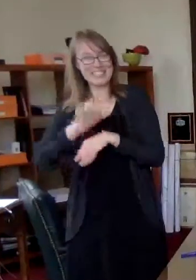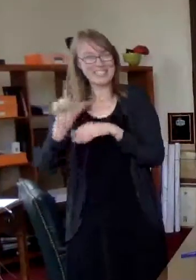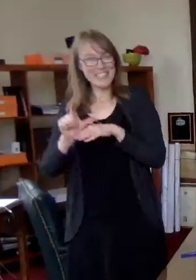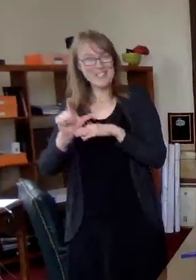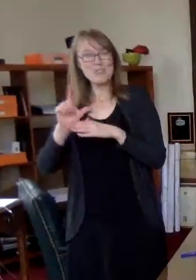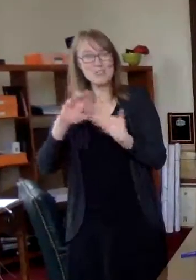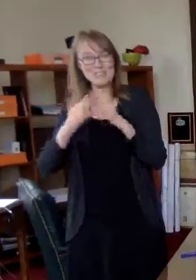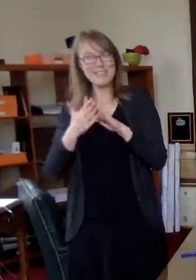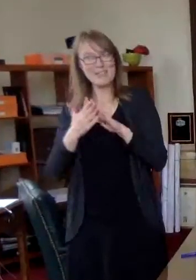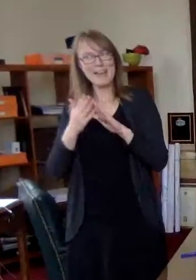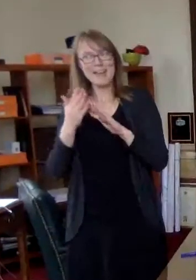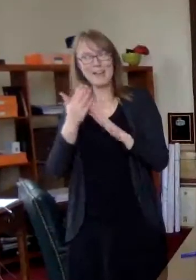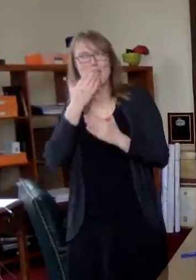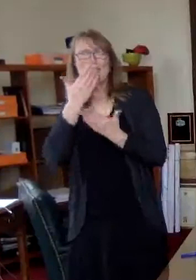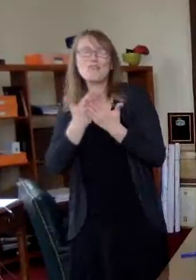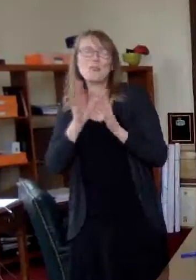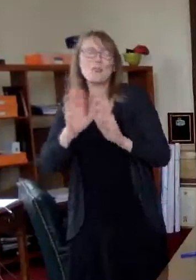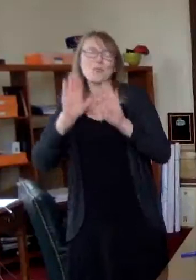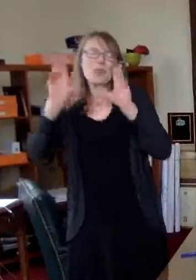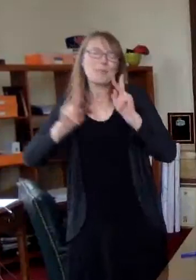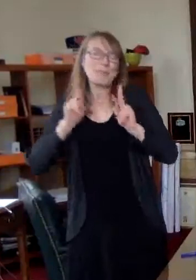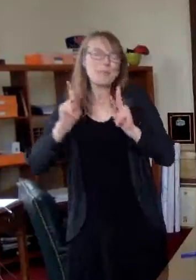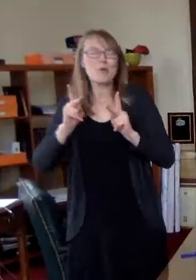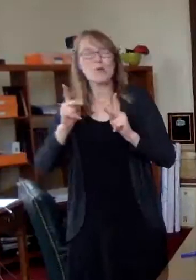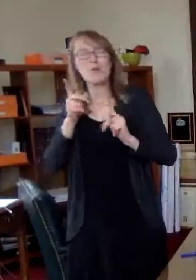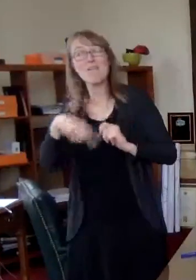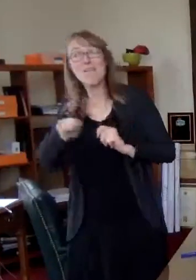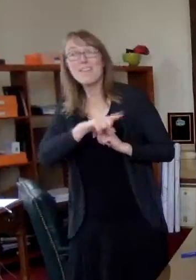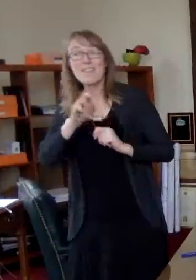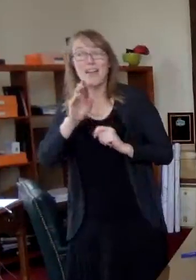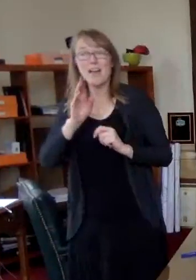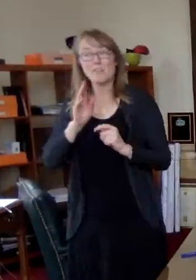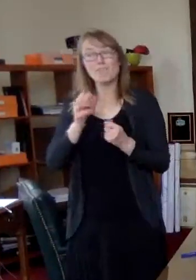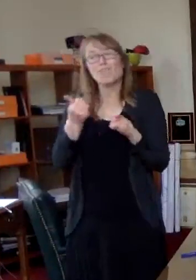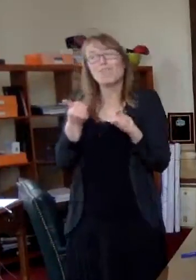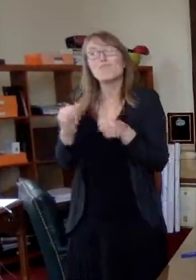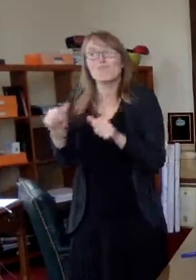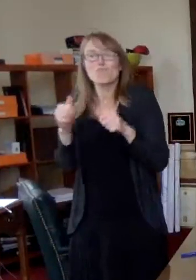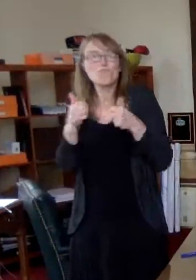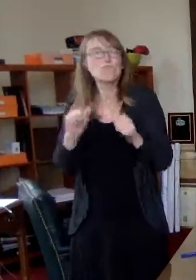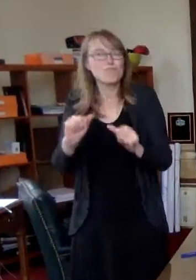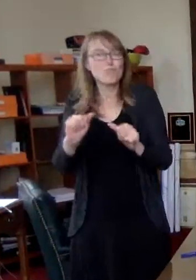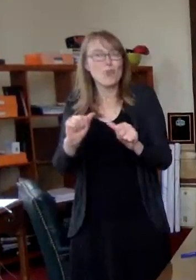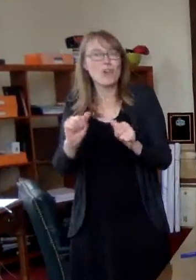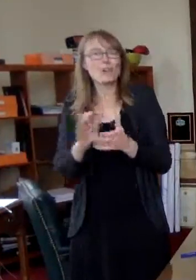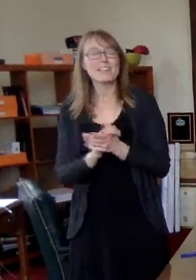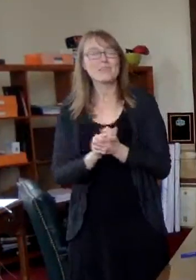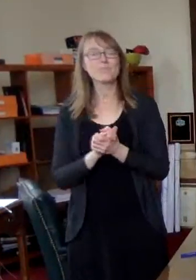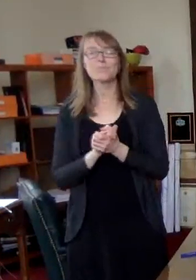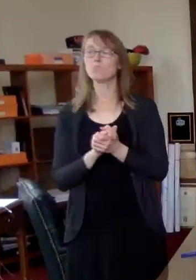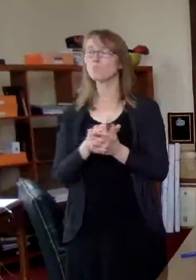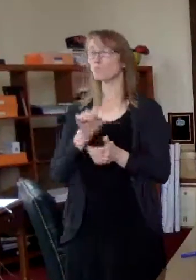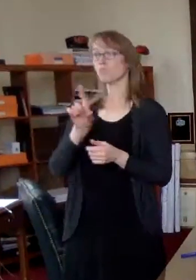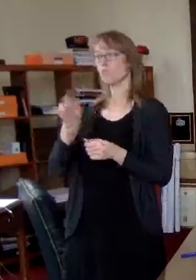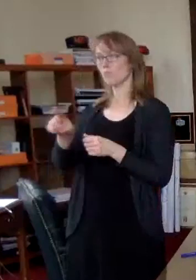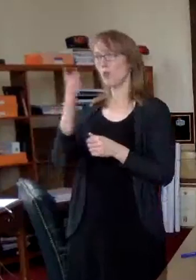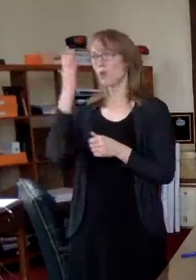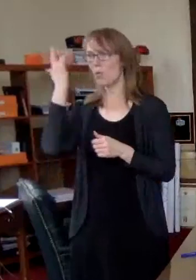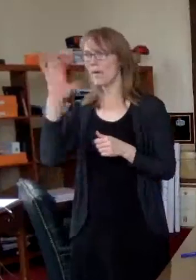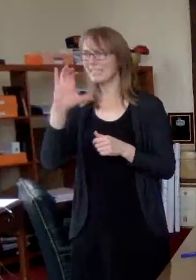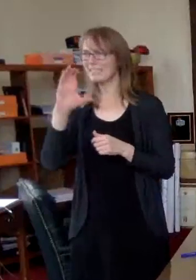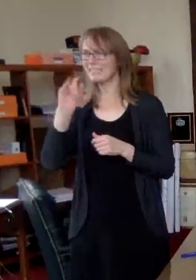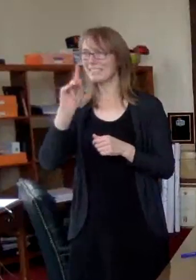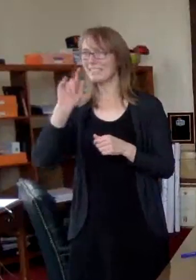and to follow the rules. So thank you to everybody for that, because it's so important. So why is City Hall still open, and